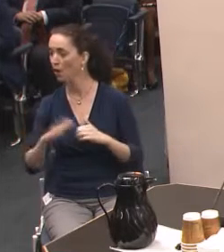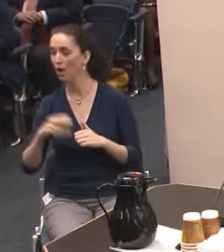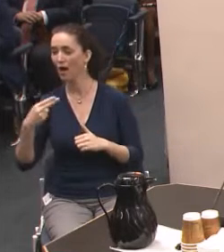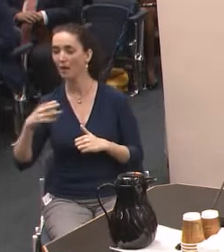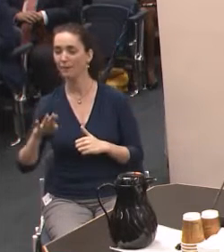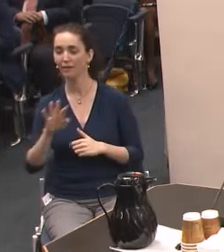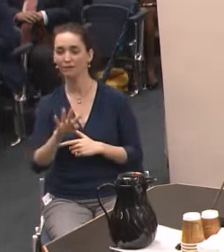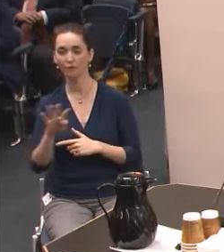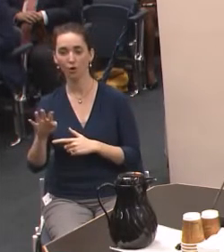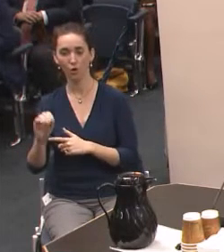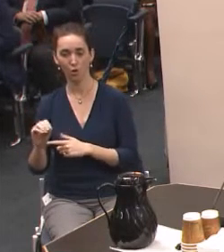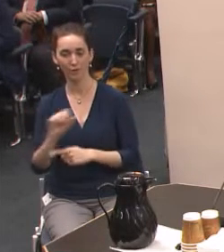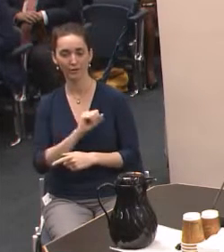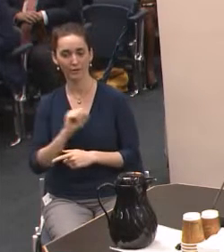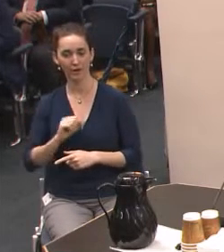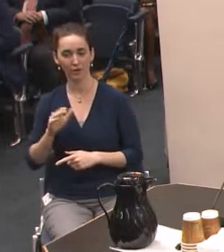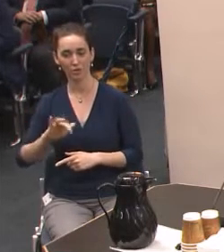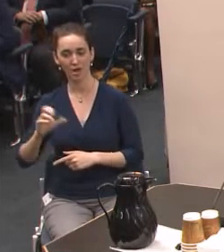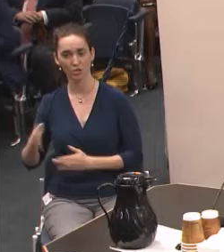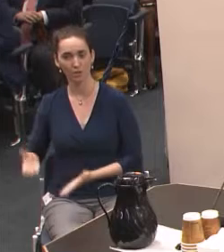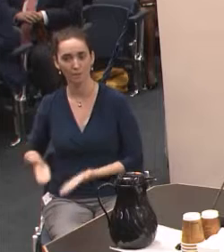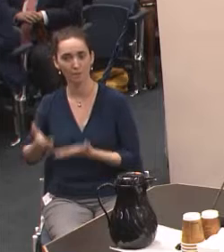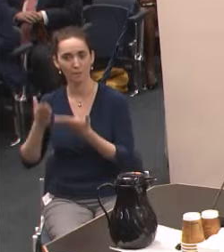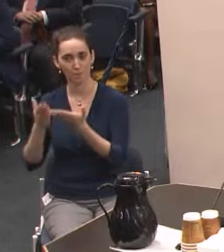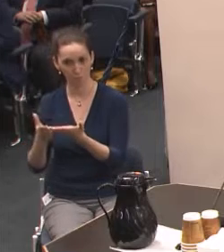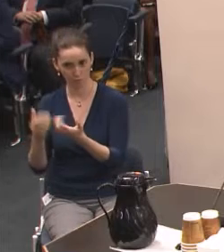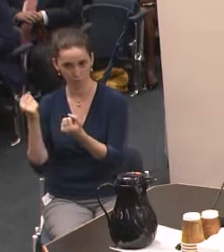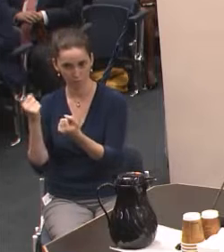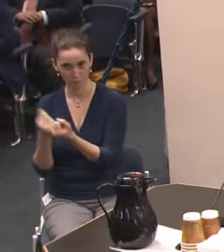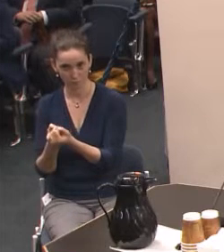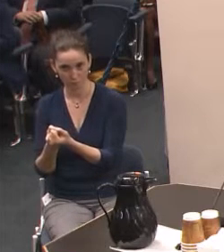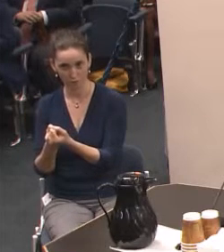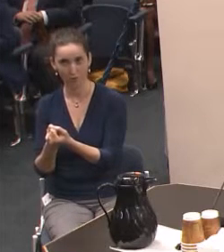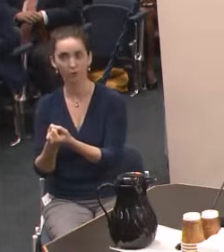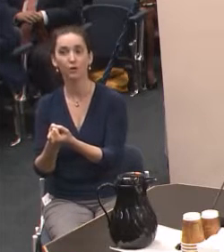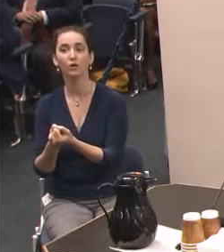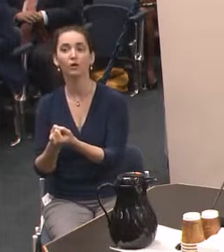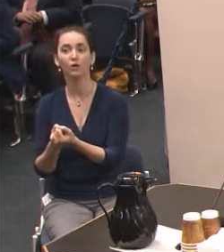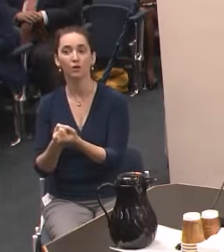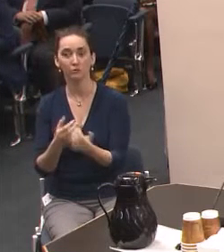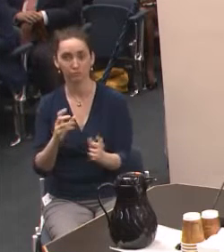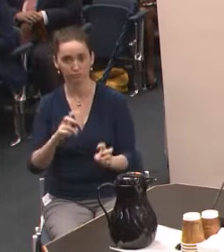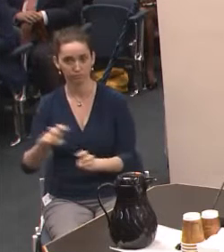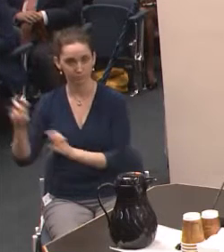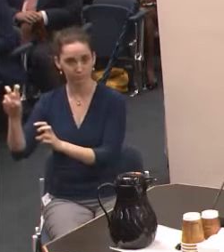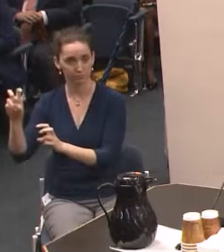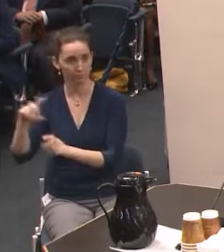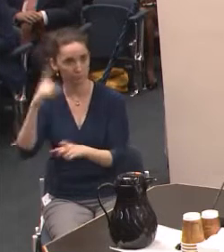Bill 440? Senator Jackson moves that we report House Bill 440 favorable.